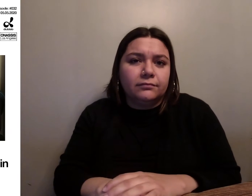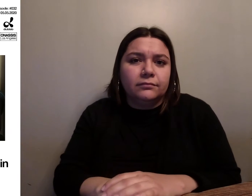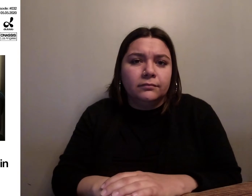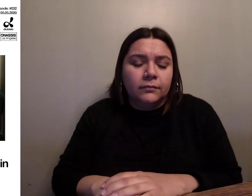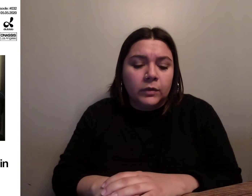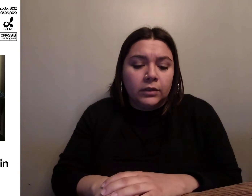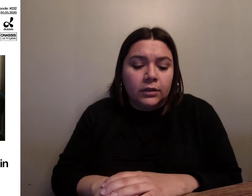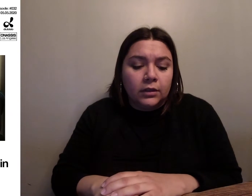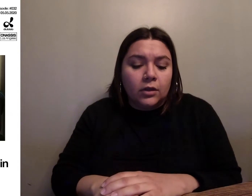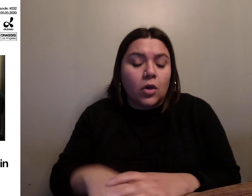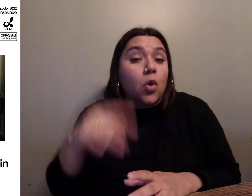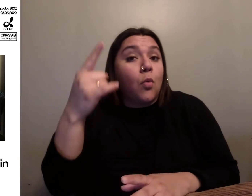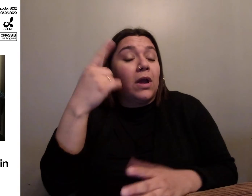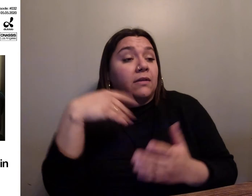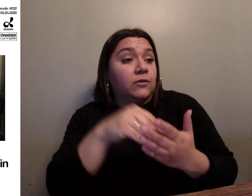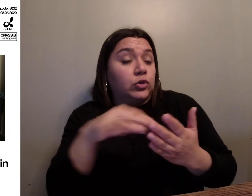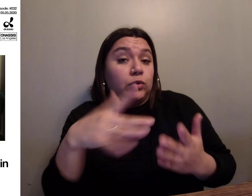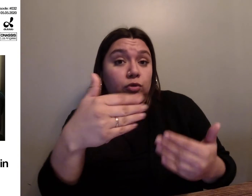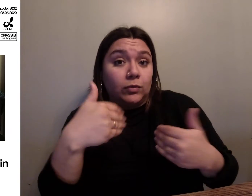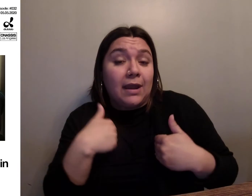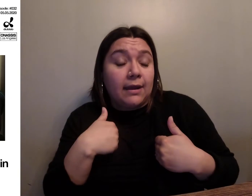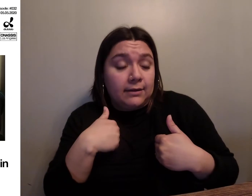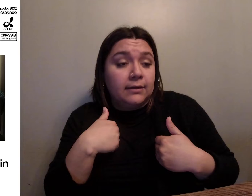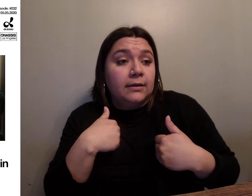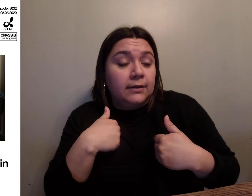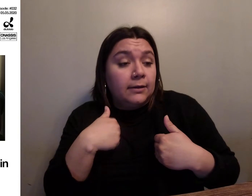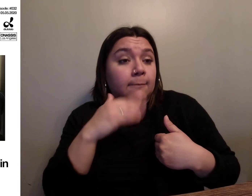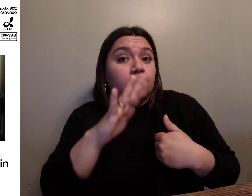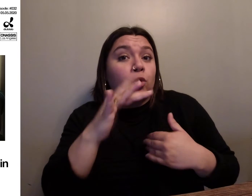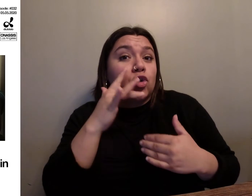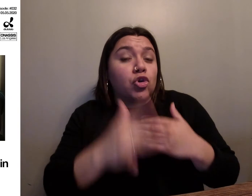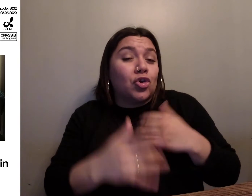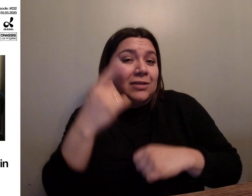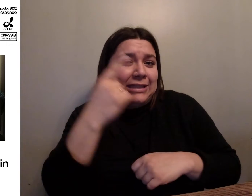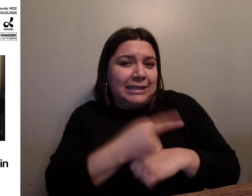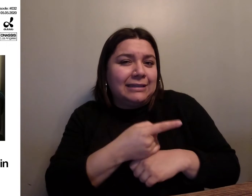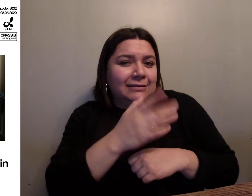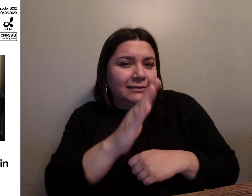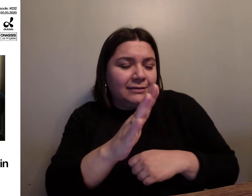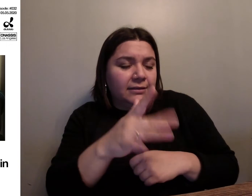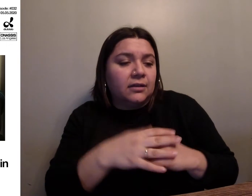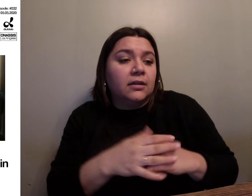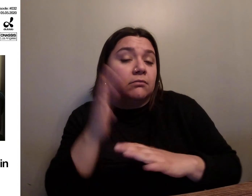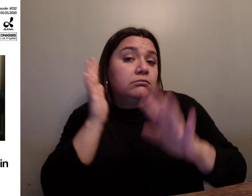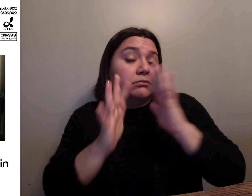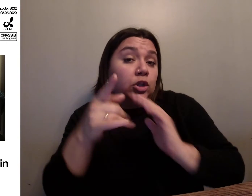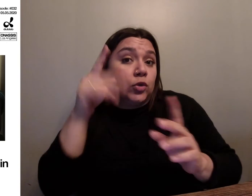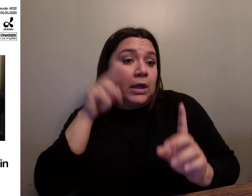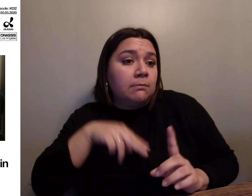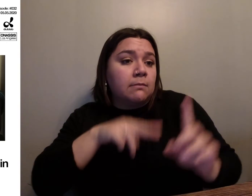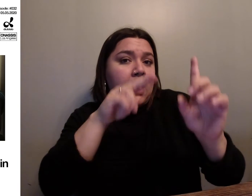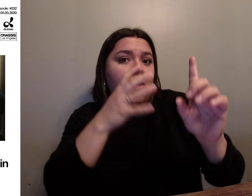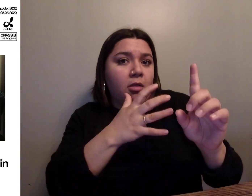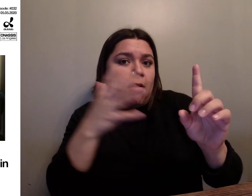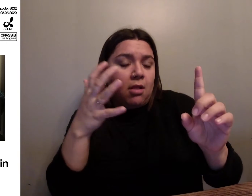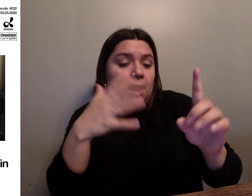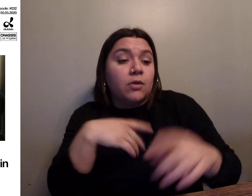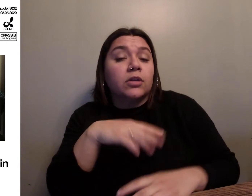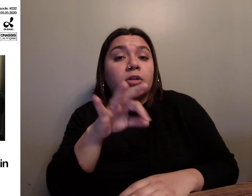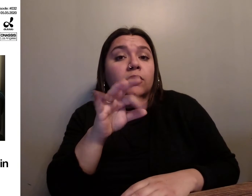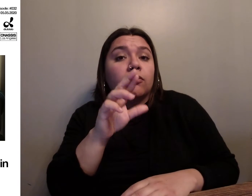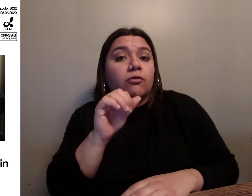admired so much was Frank Zappa. And I've always been taken by one comment of his where he says,